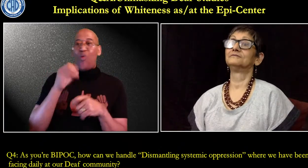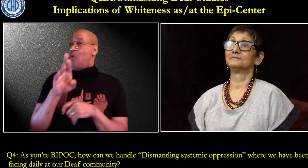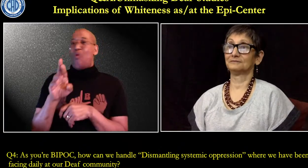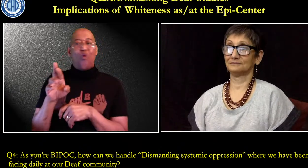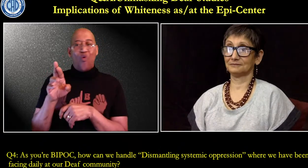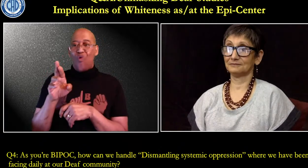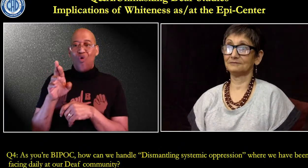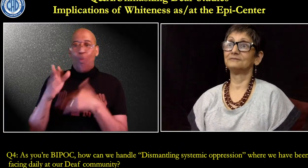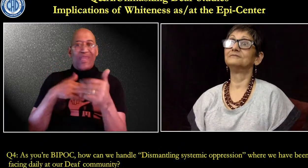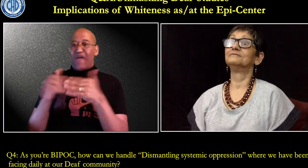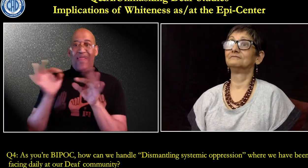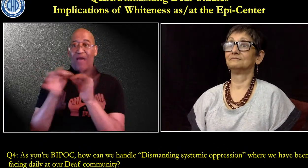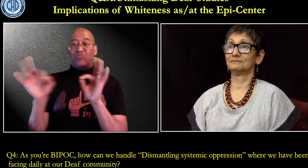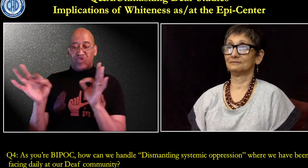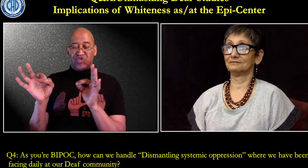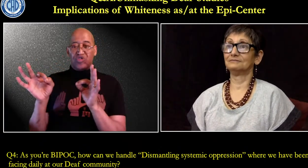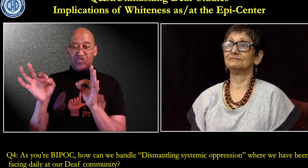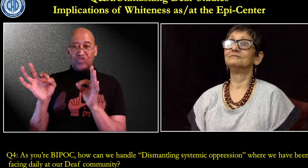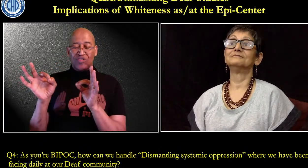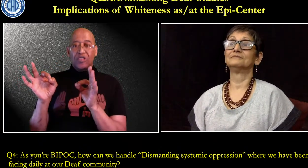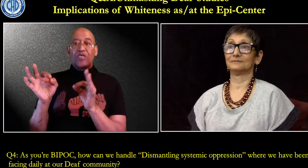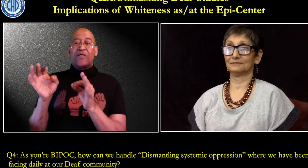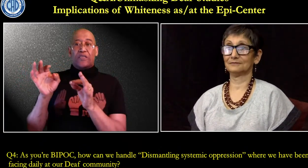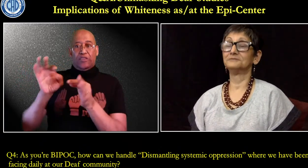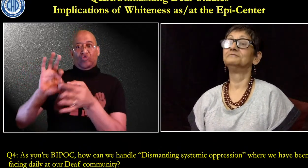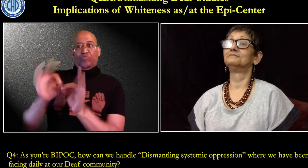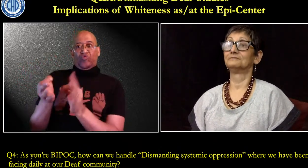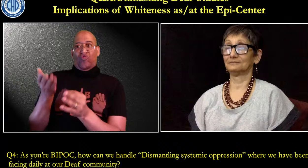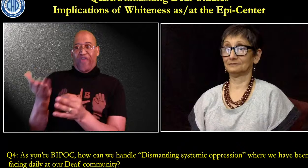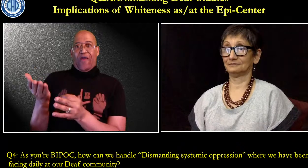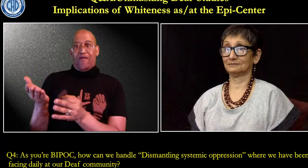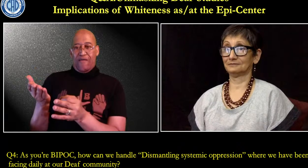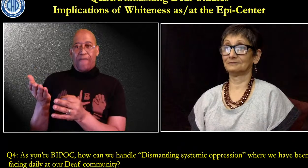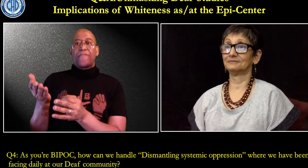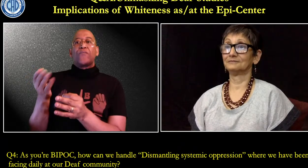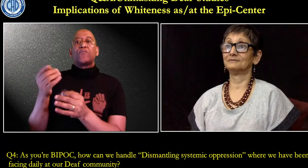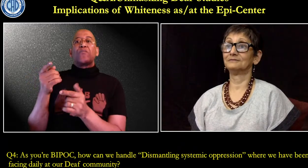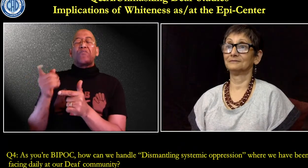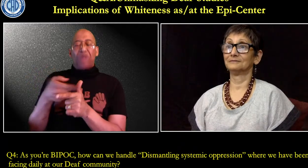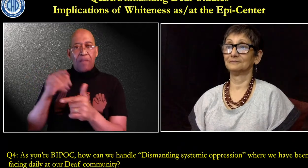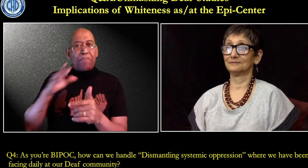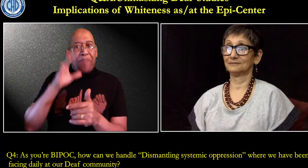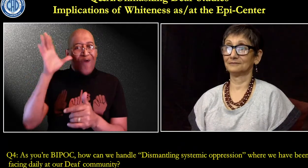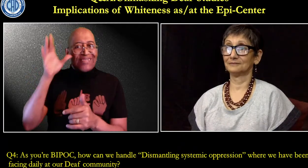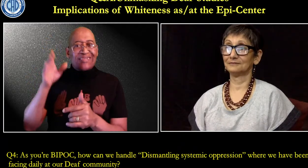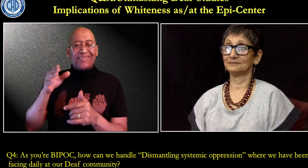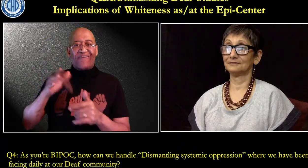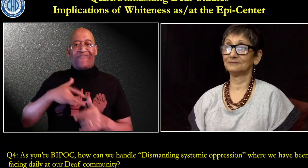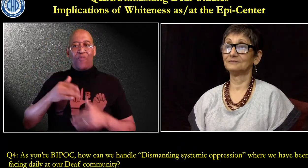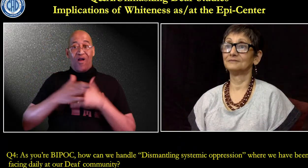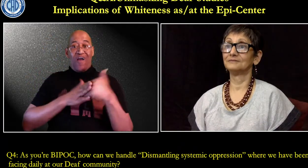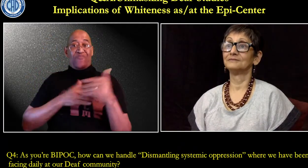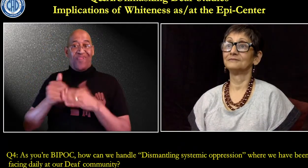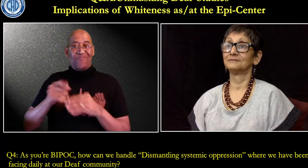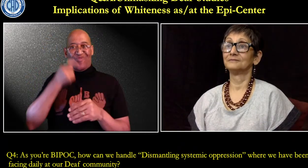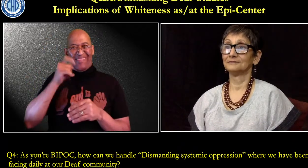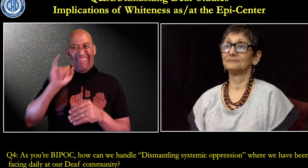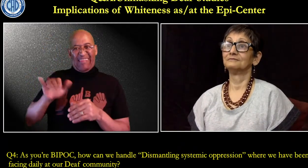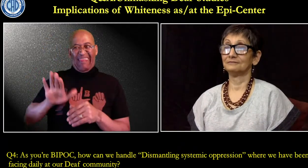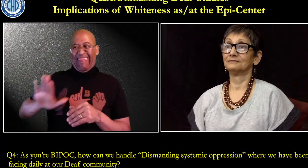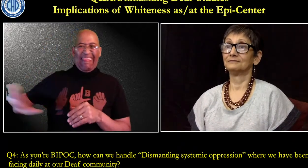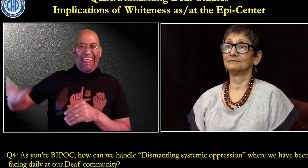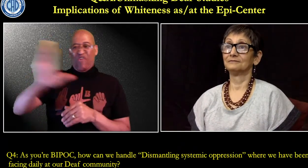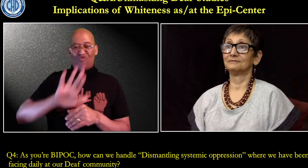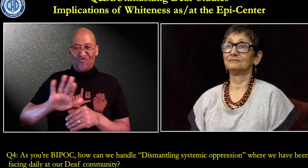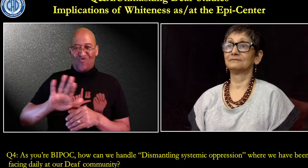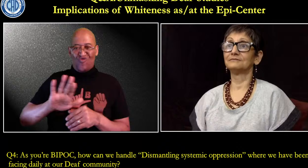When it comes to the Spanish community, or really any, there needs to be interpreters there.